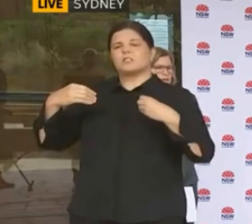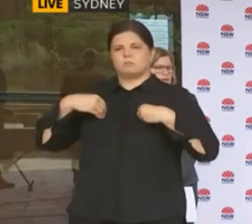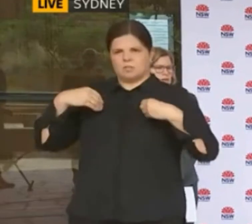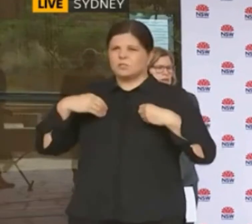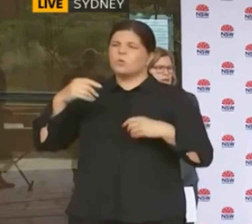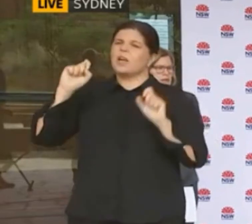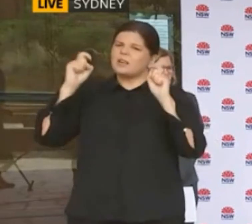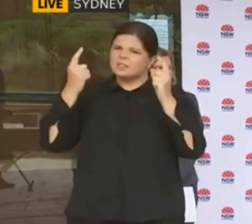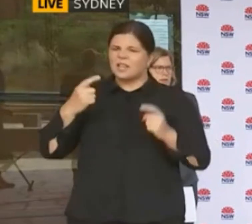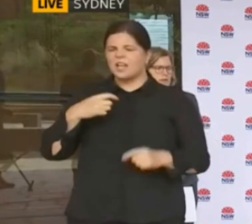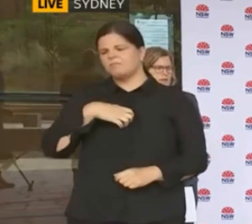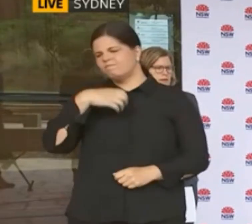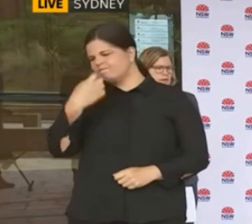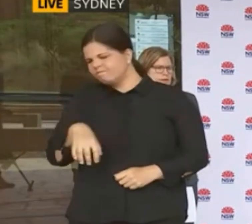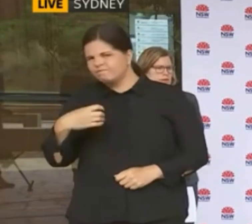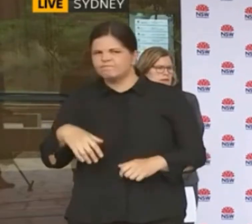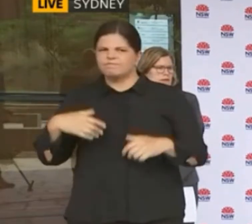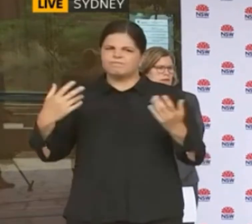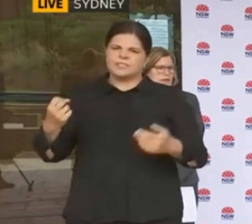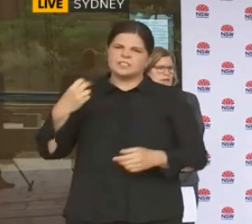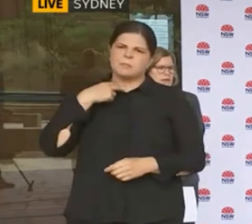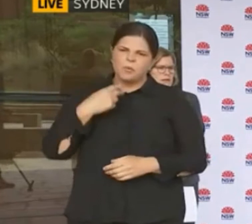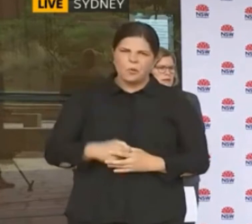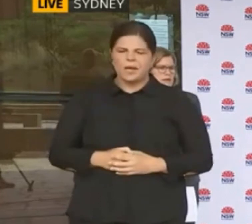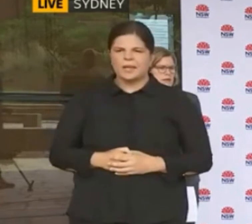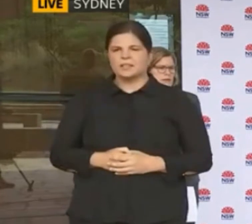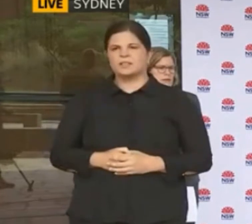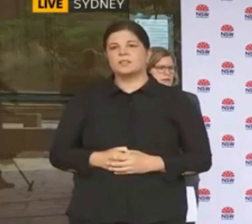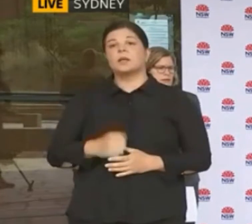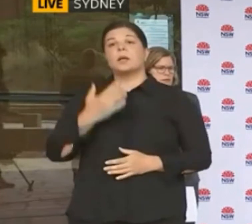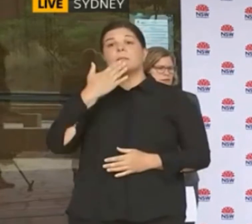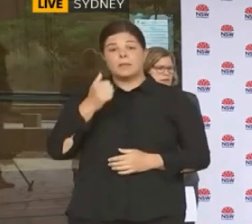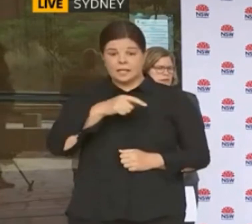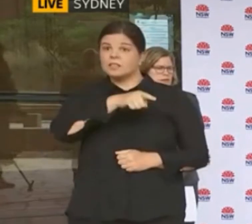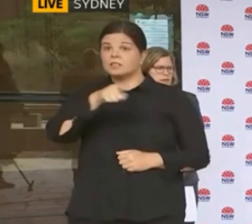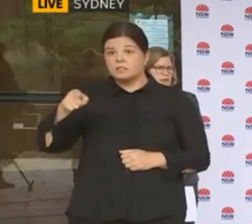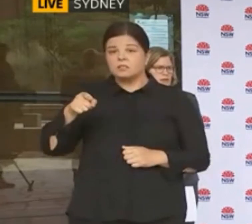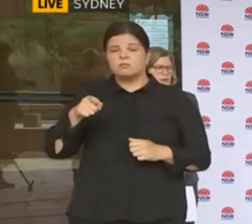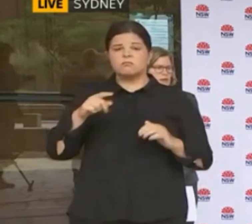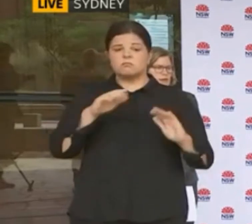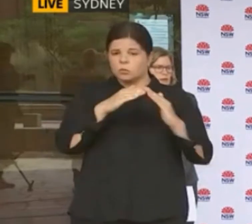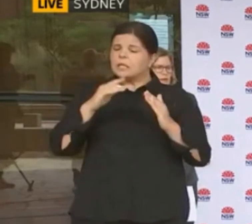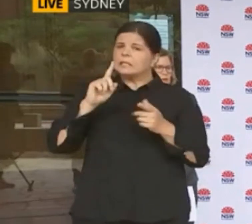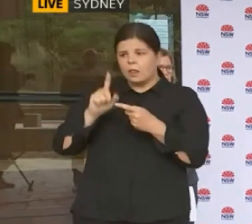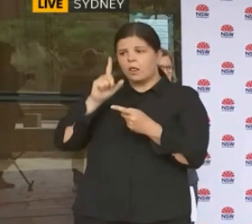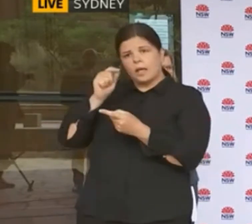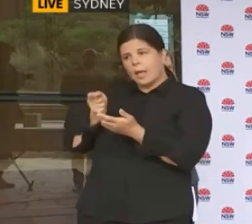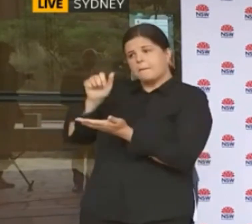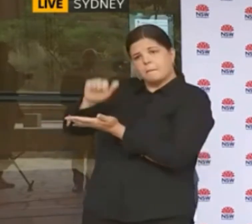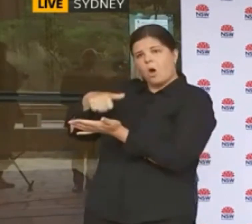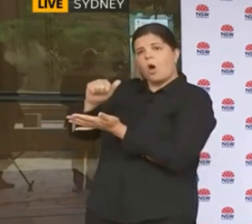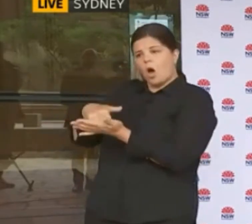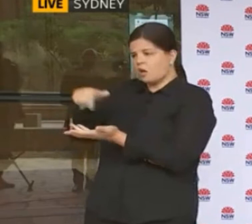appreciate the pain and frustration you're going through. We're encouraging the community to support you, and the anecdotal information we have is that the community